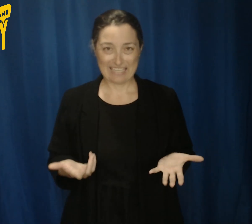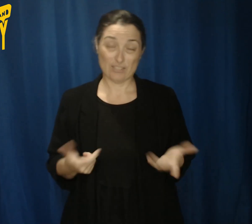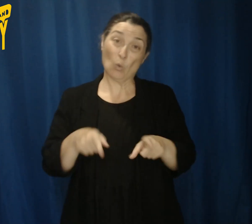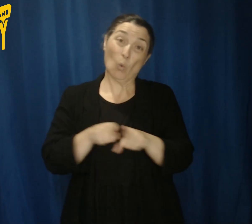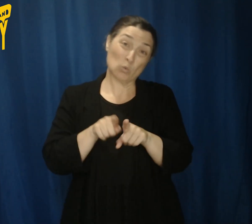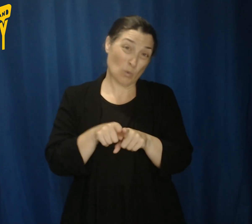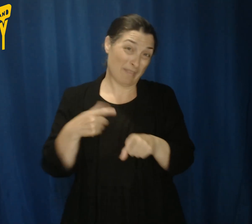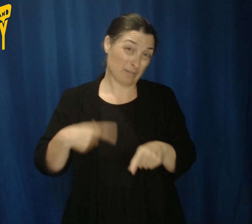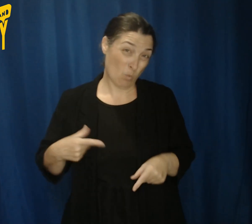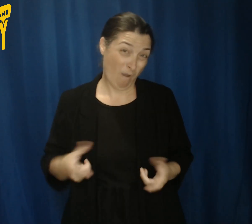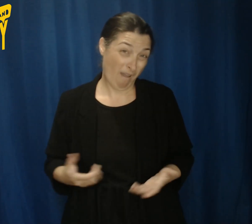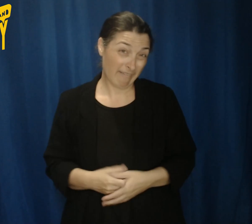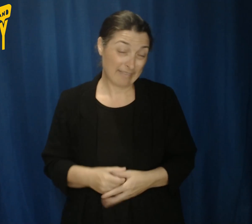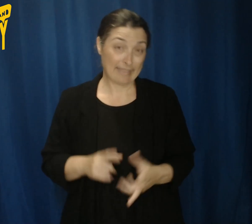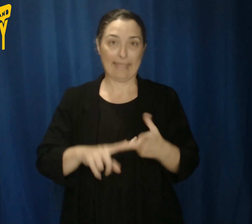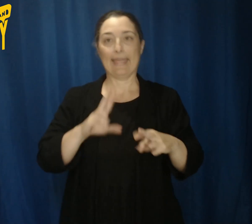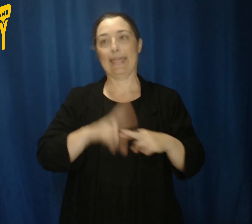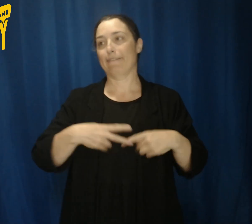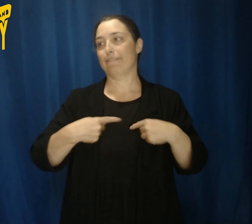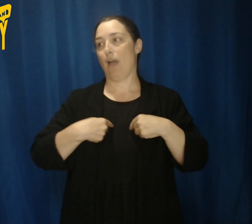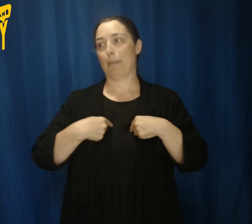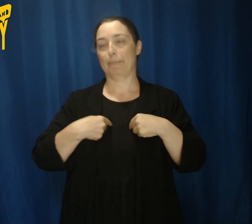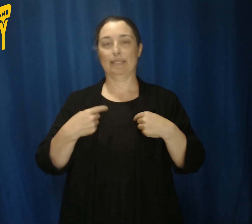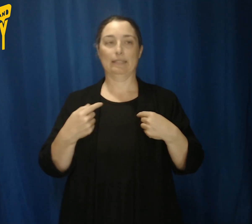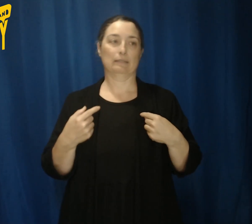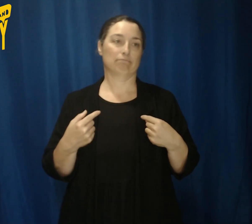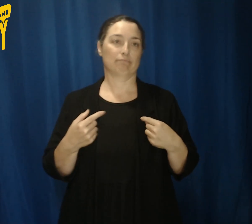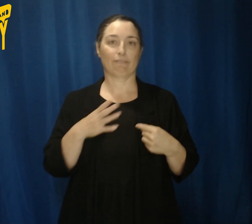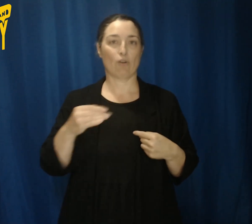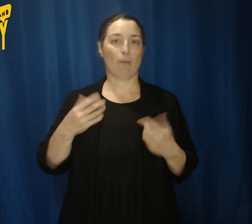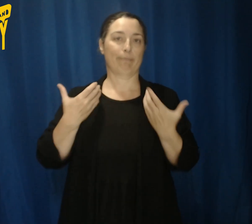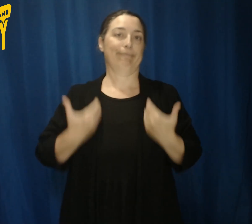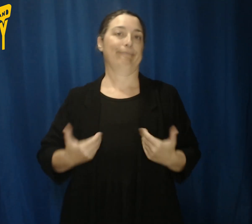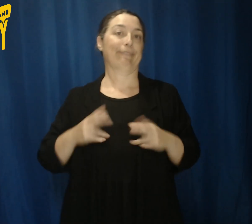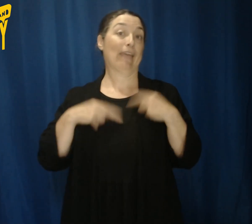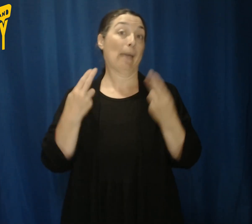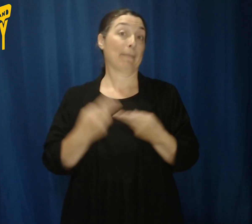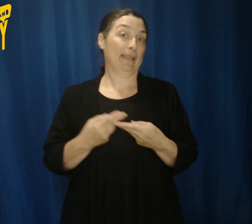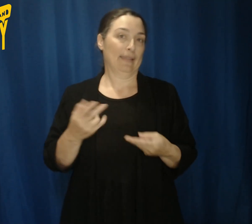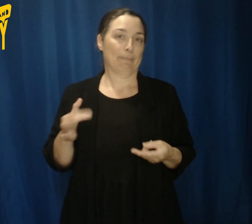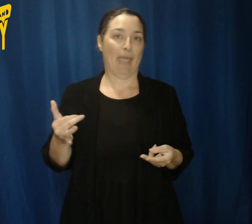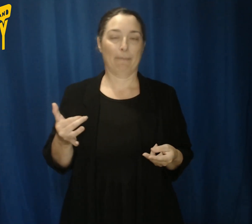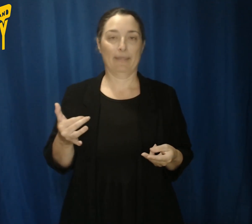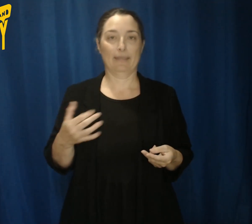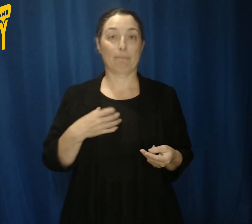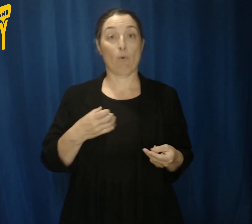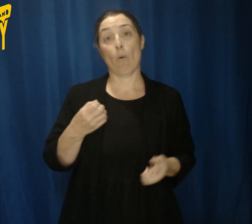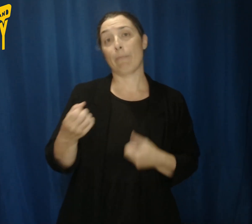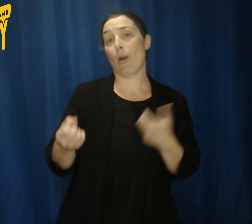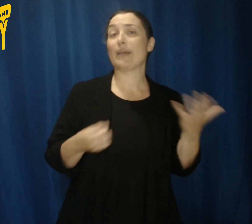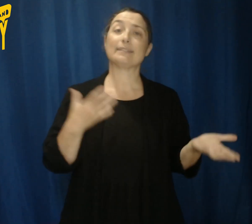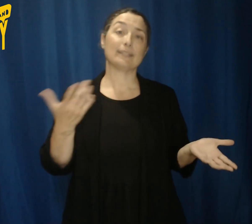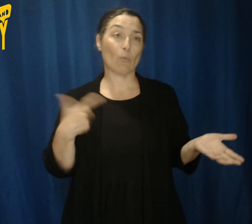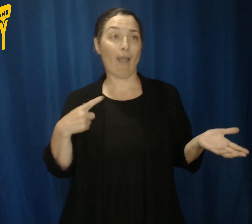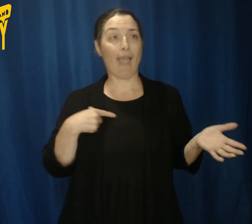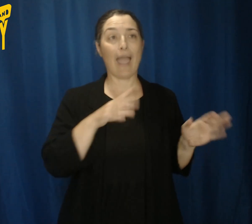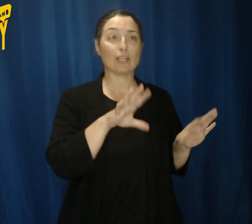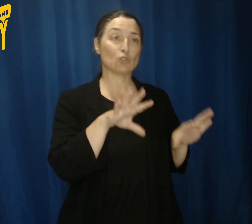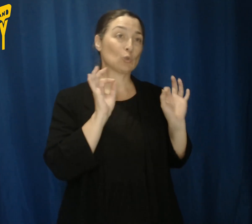I'd been, had from a wealthy family, I could be much more poetic about why I choose to